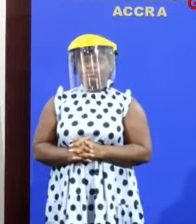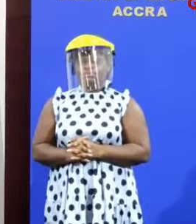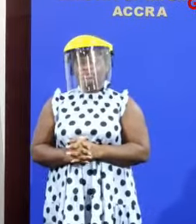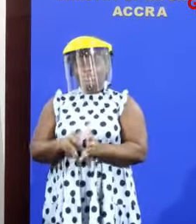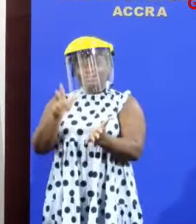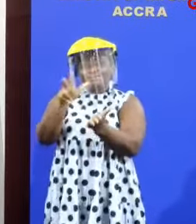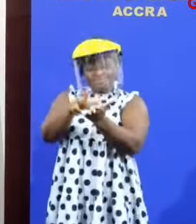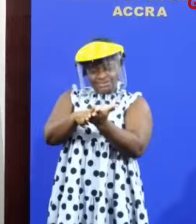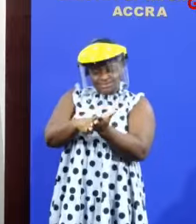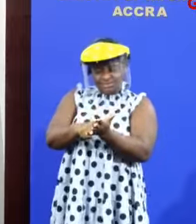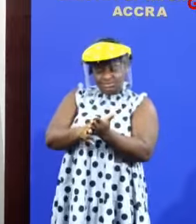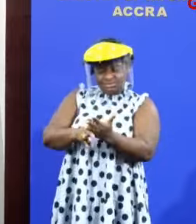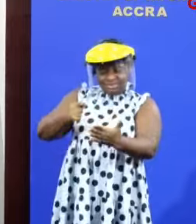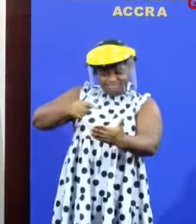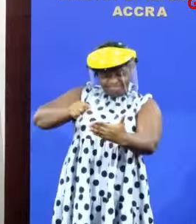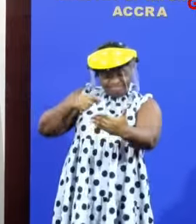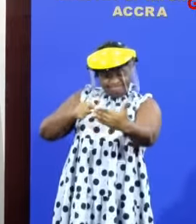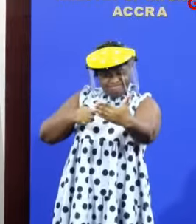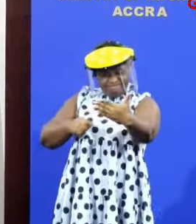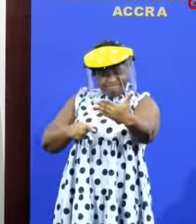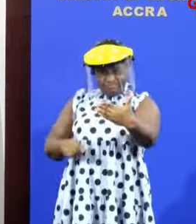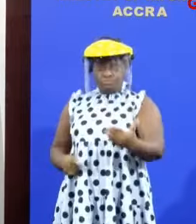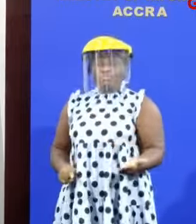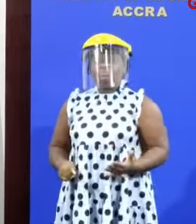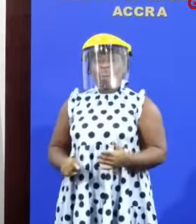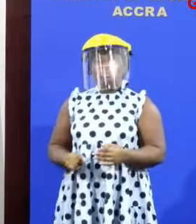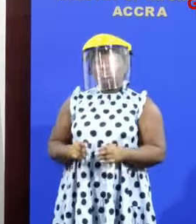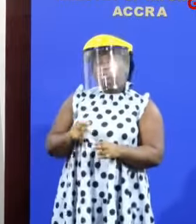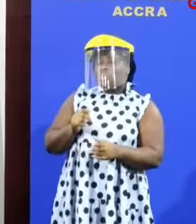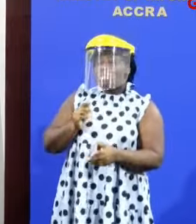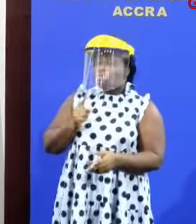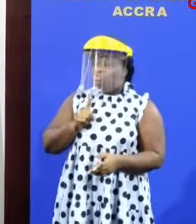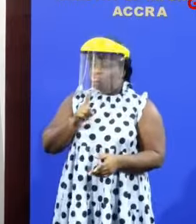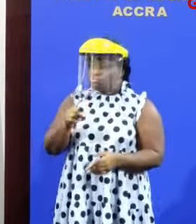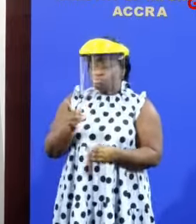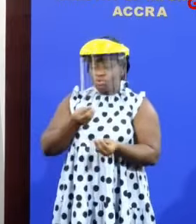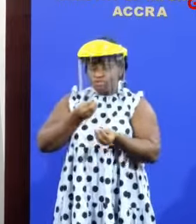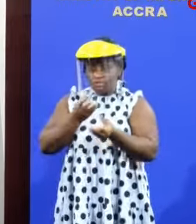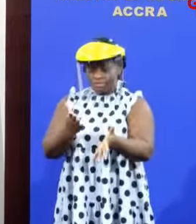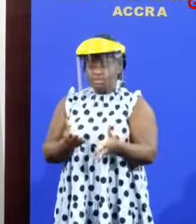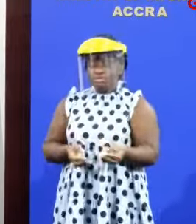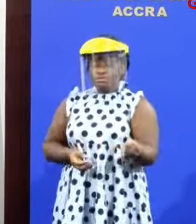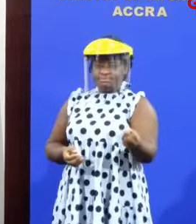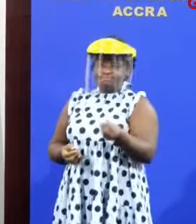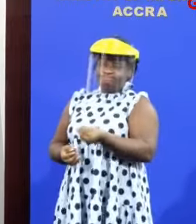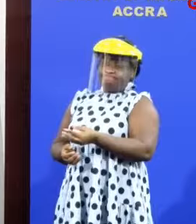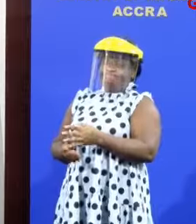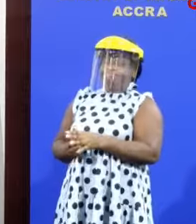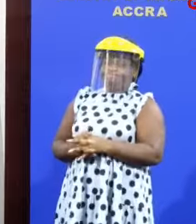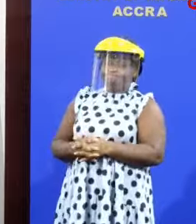verified to matching very well what your real information is and what is in the database.